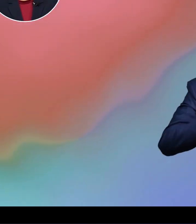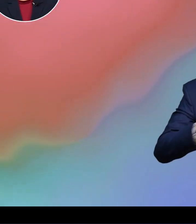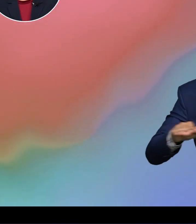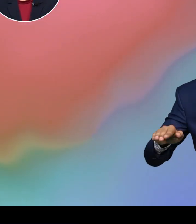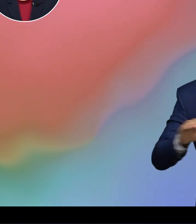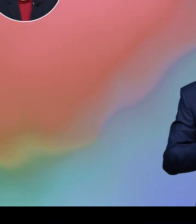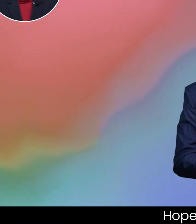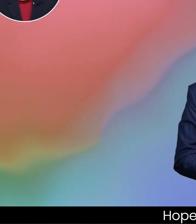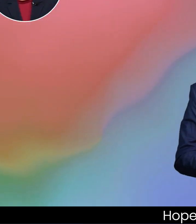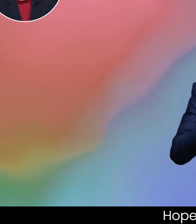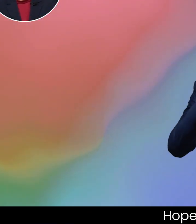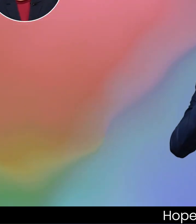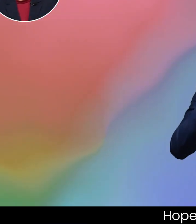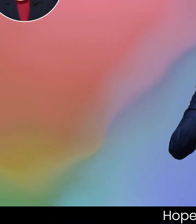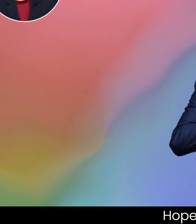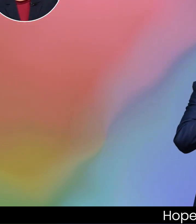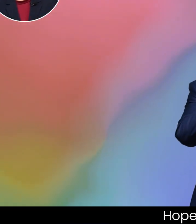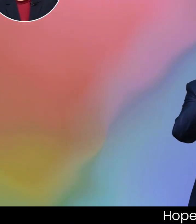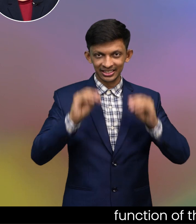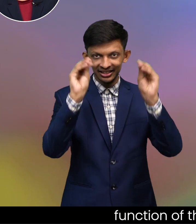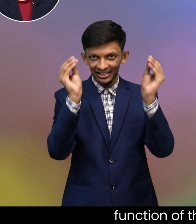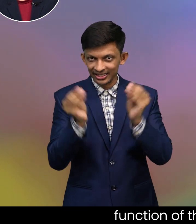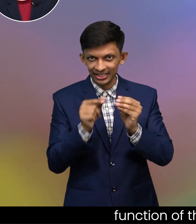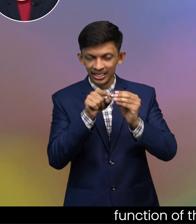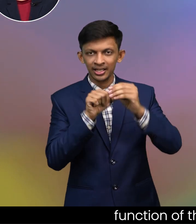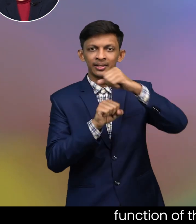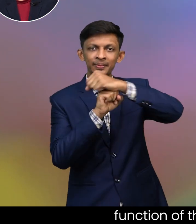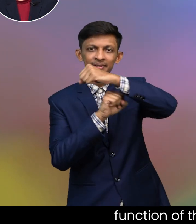children, hope all are doing good.